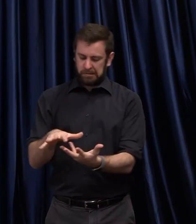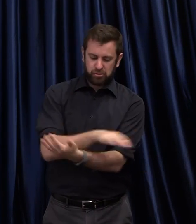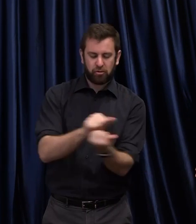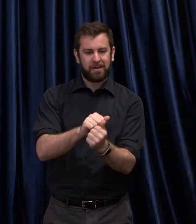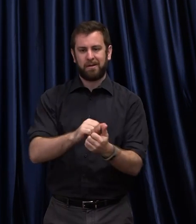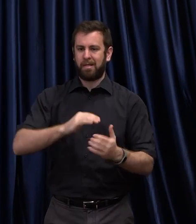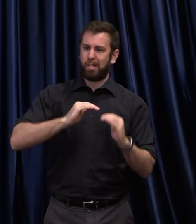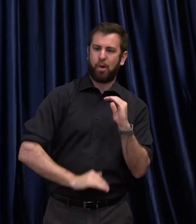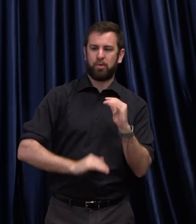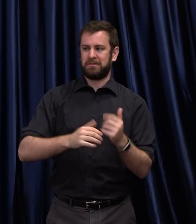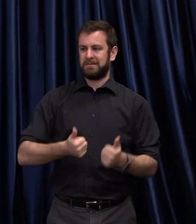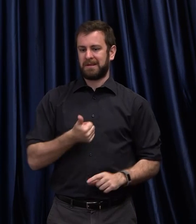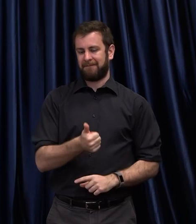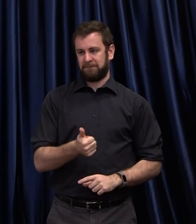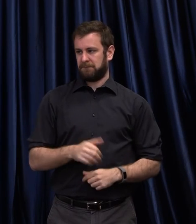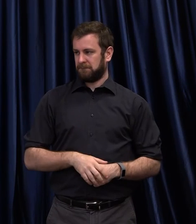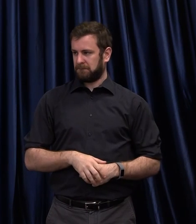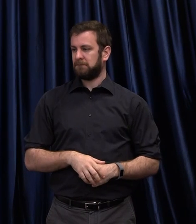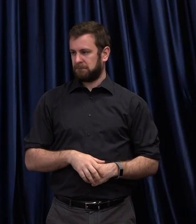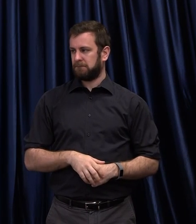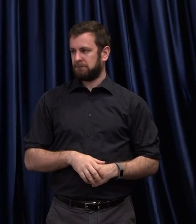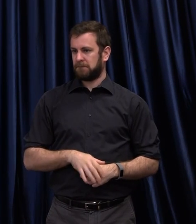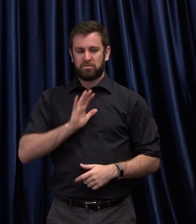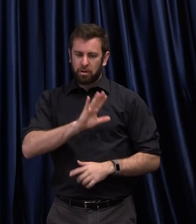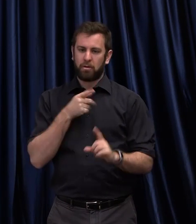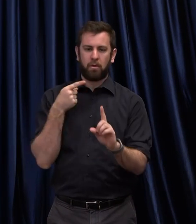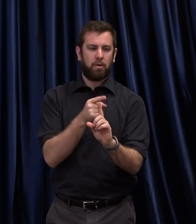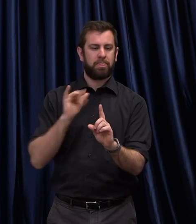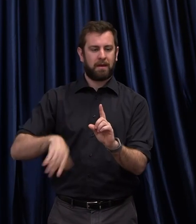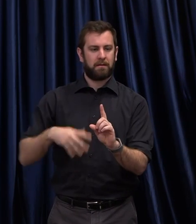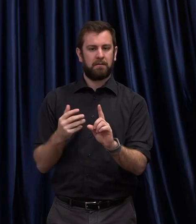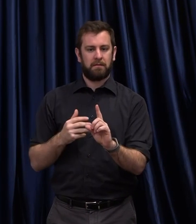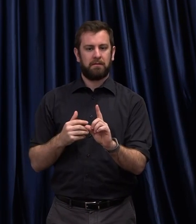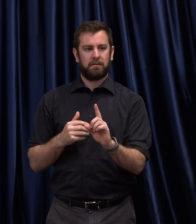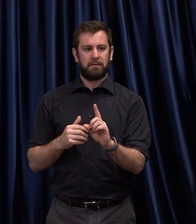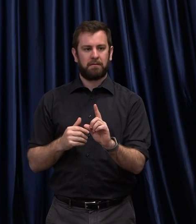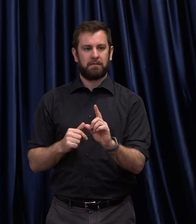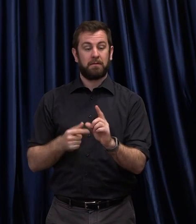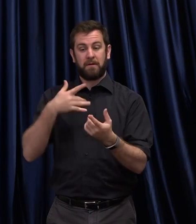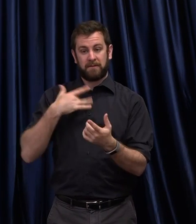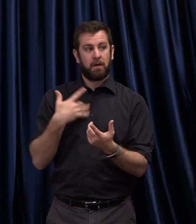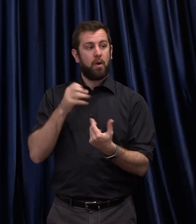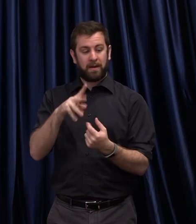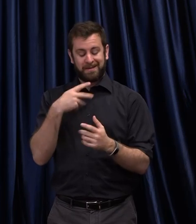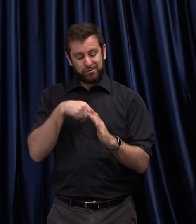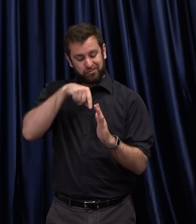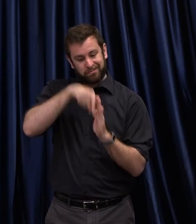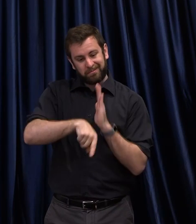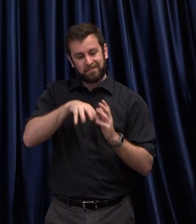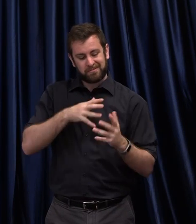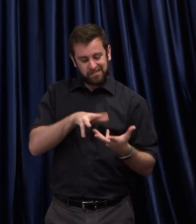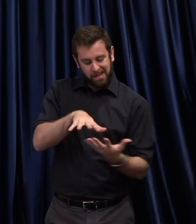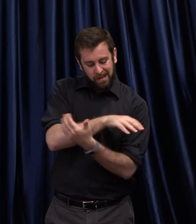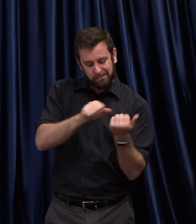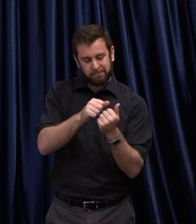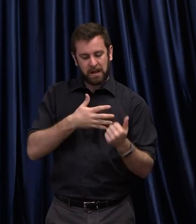by destroying their lower self, they feel from this they will raise higher